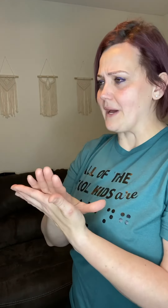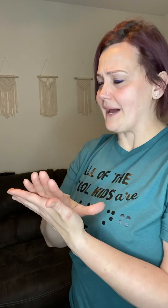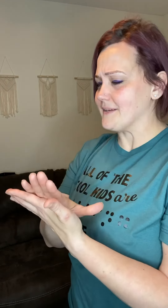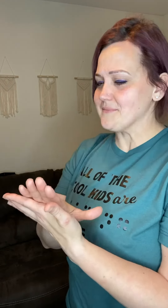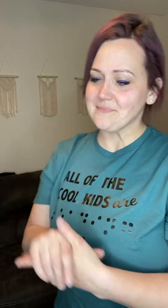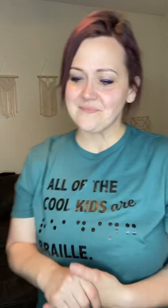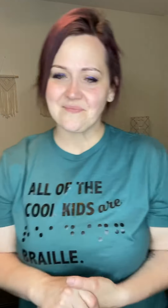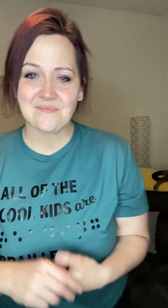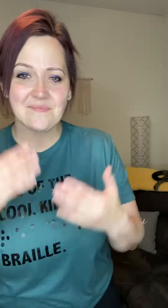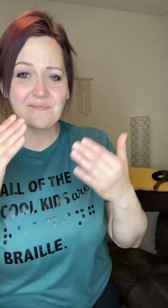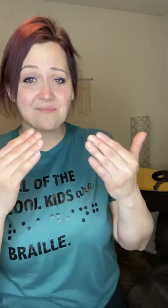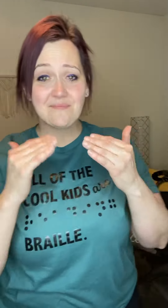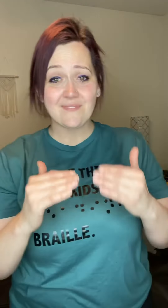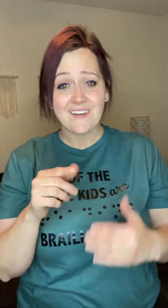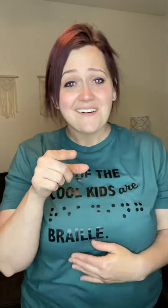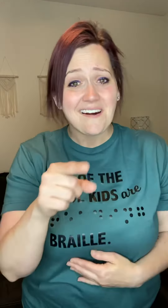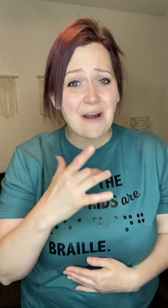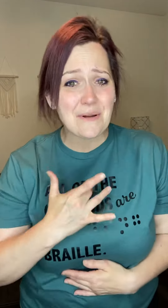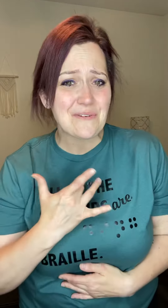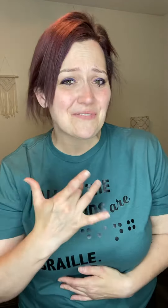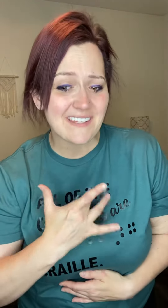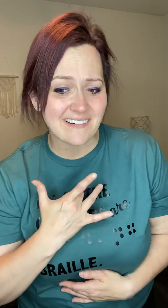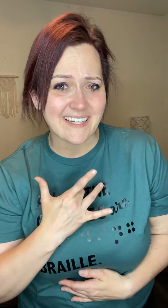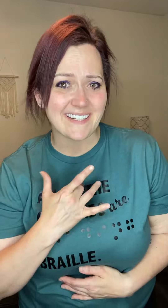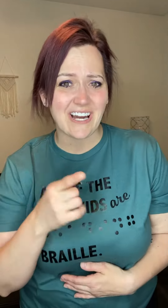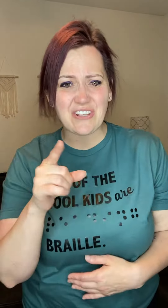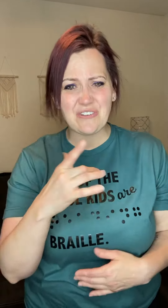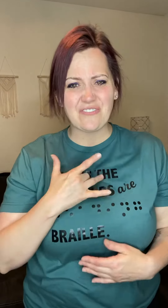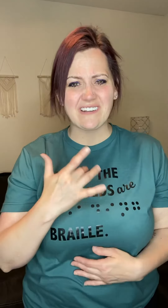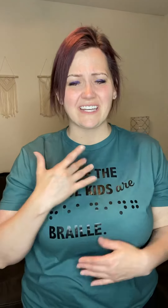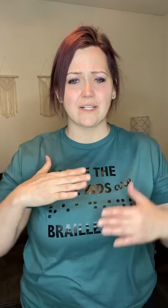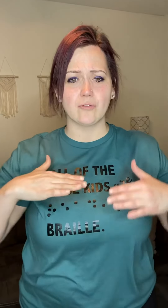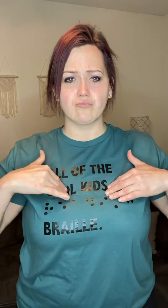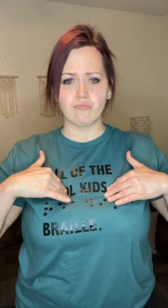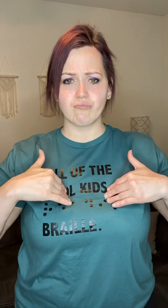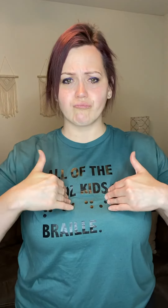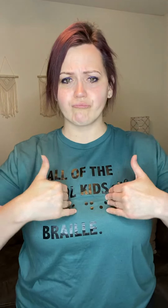bad. How are you feeling? Are you feeling